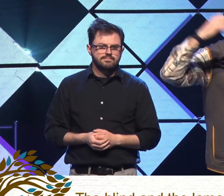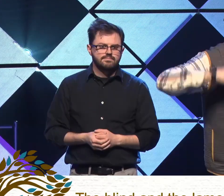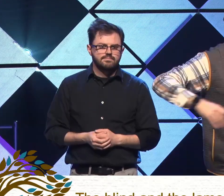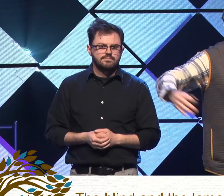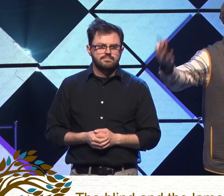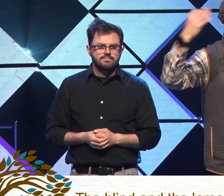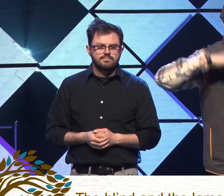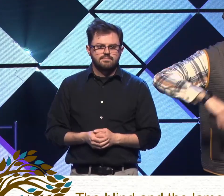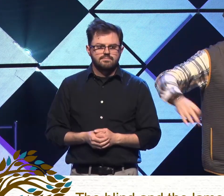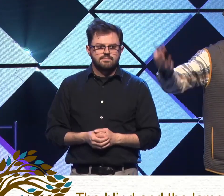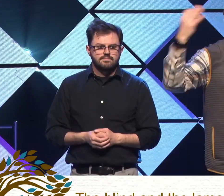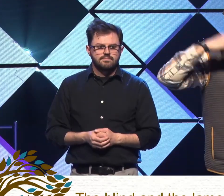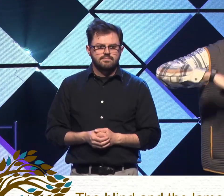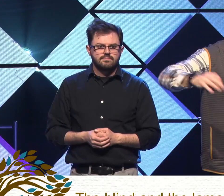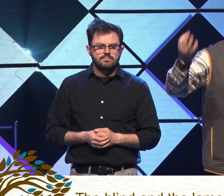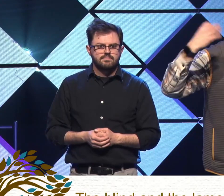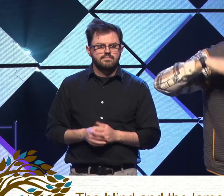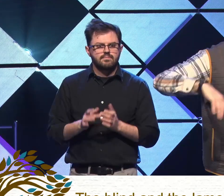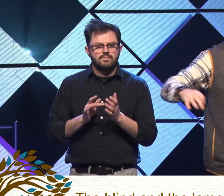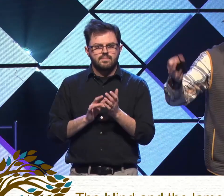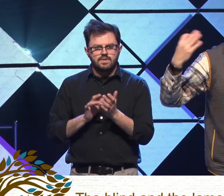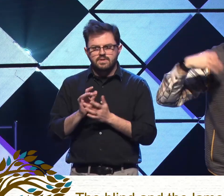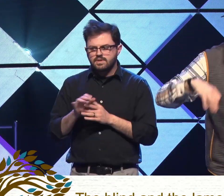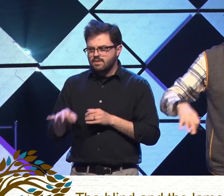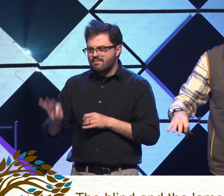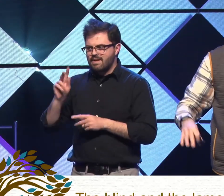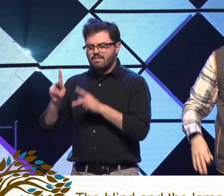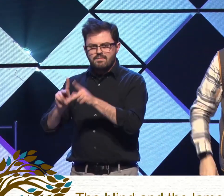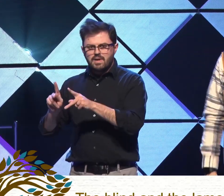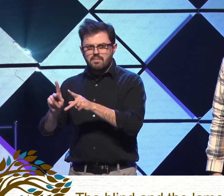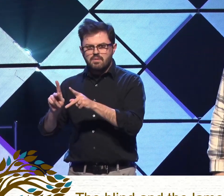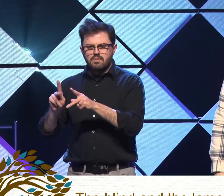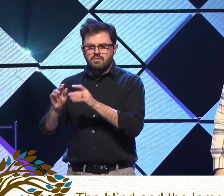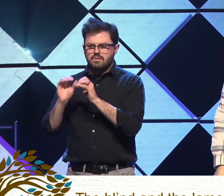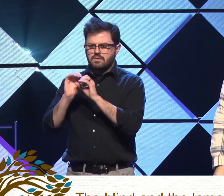When Jesus started loving the ones that nobody wanted to love.